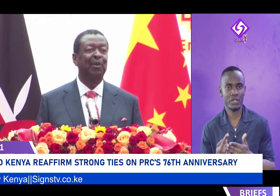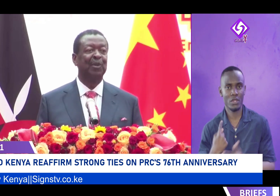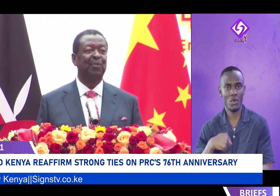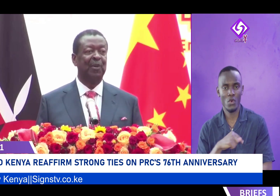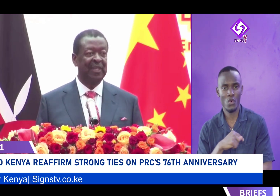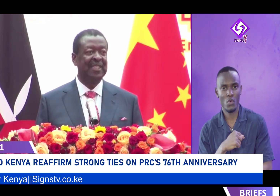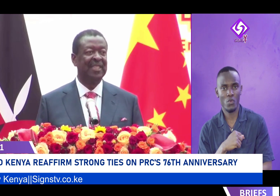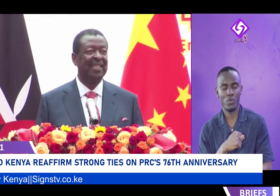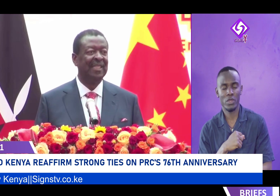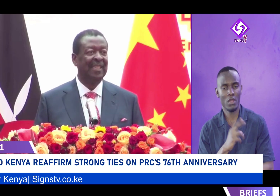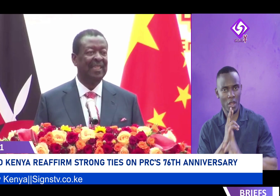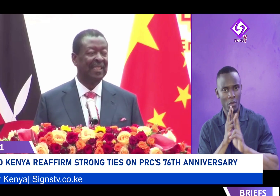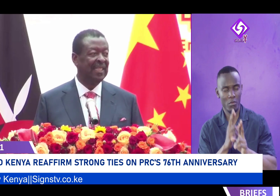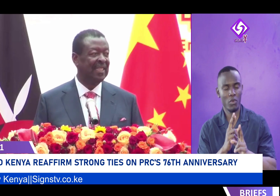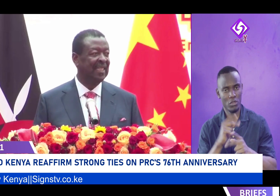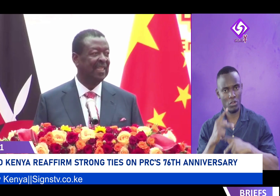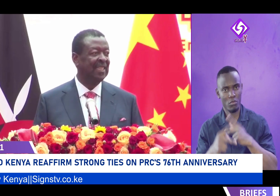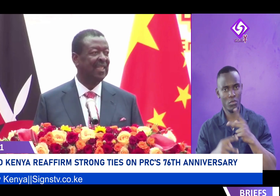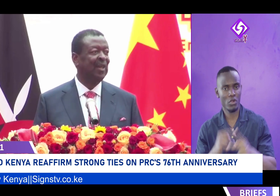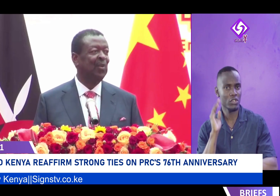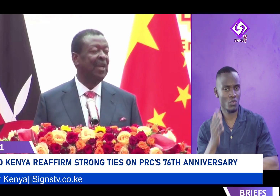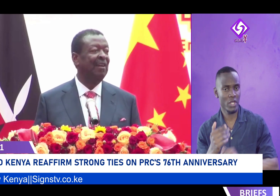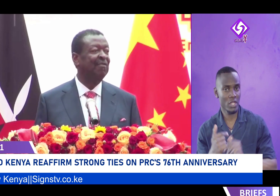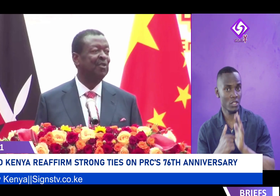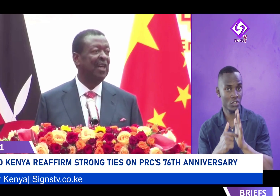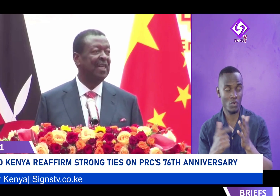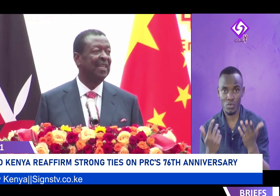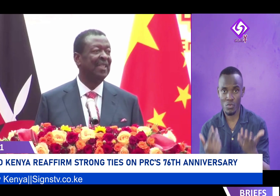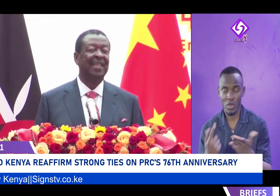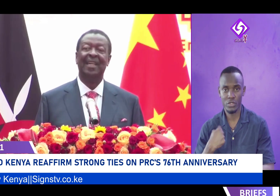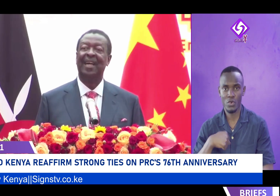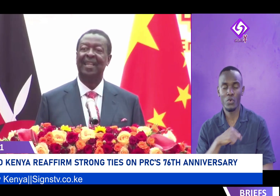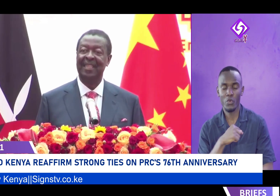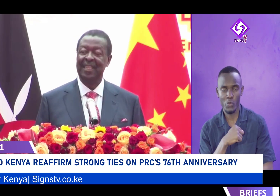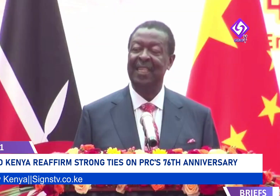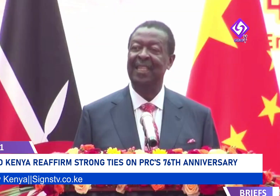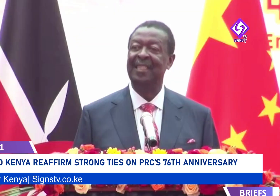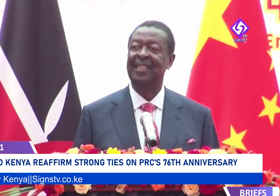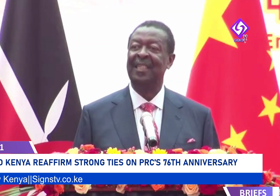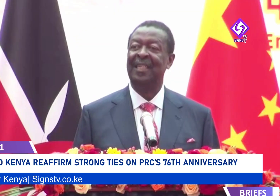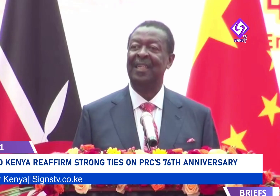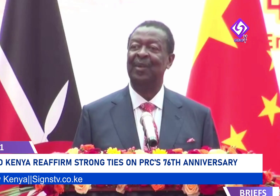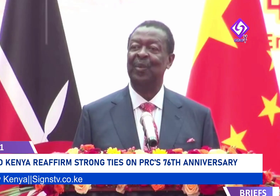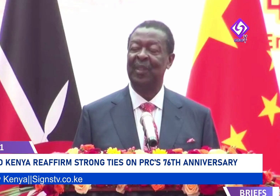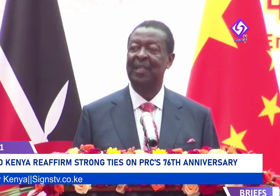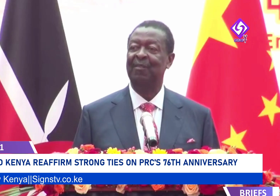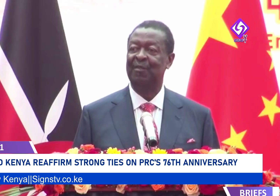report progress indicating that we have struck a deal within the